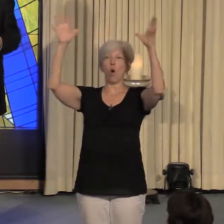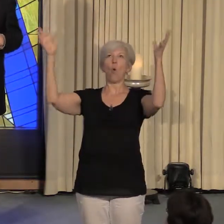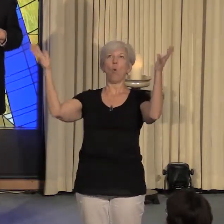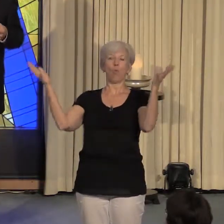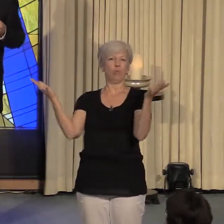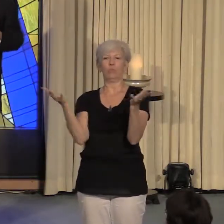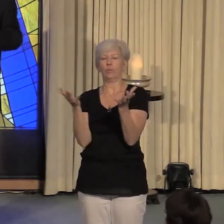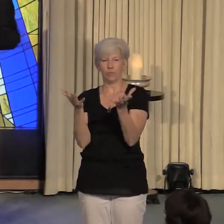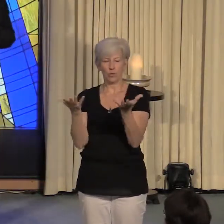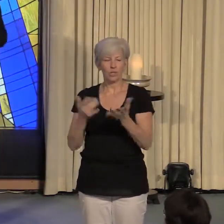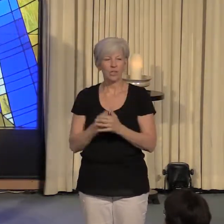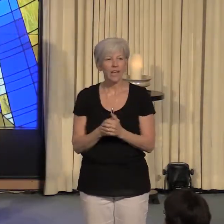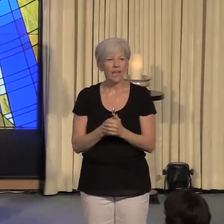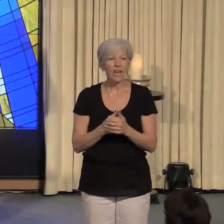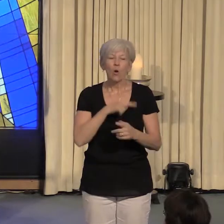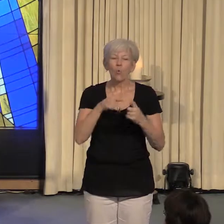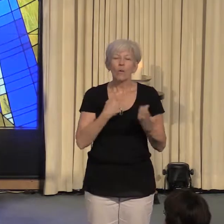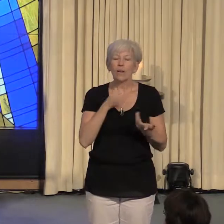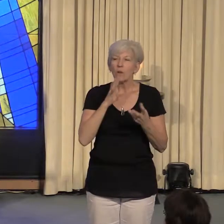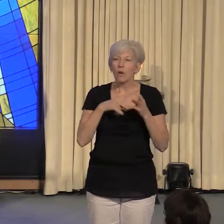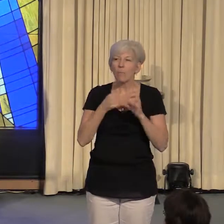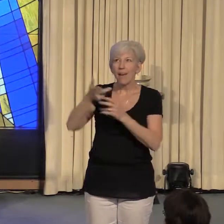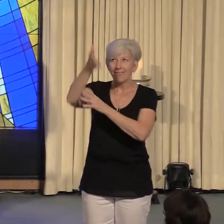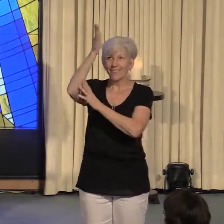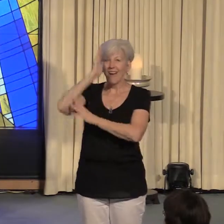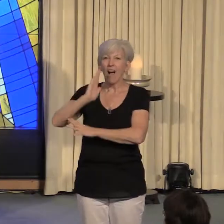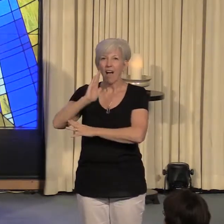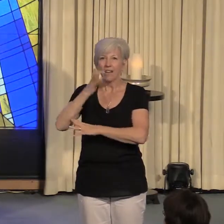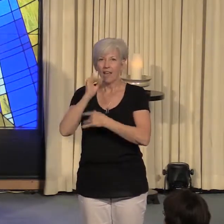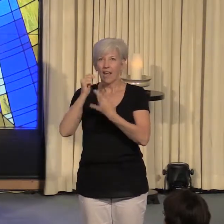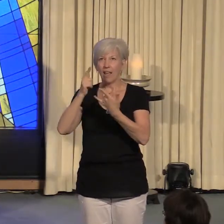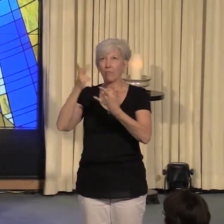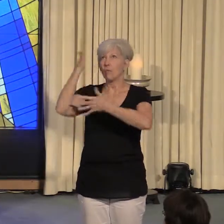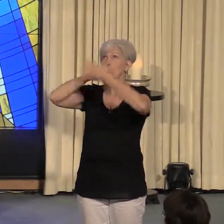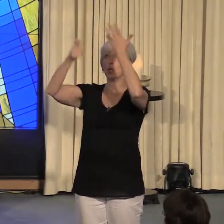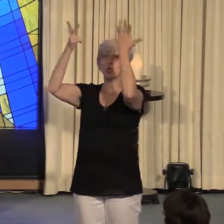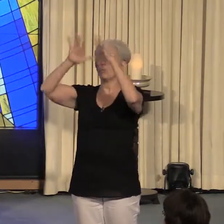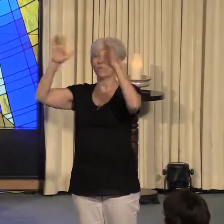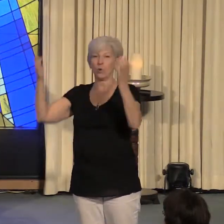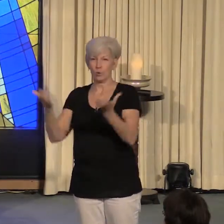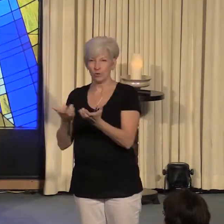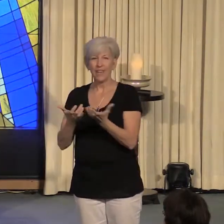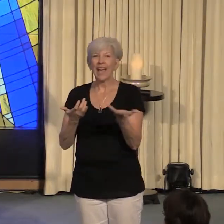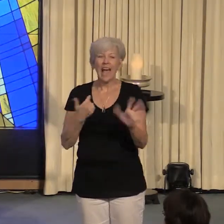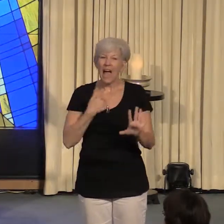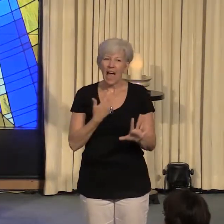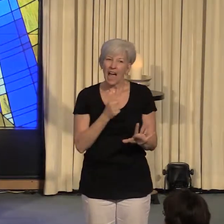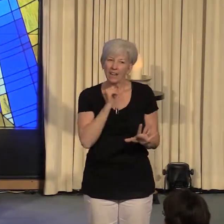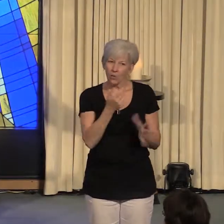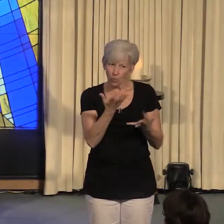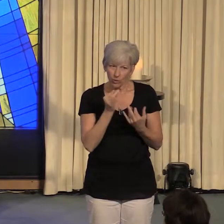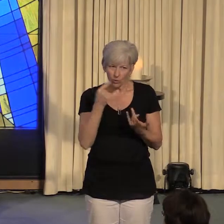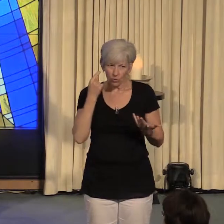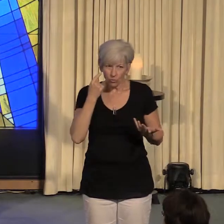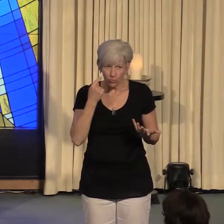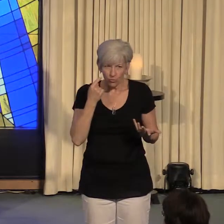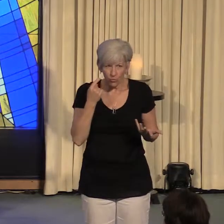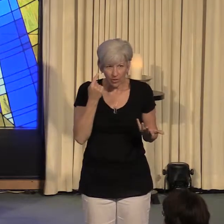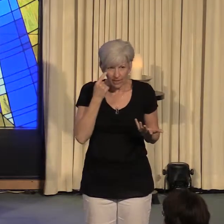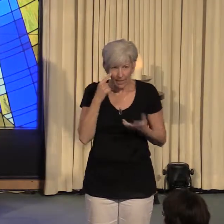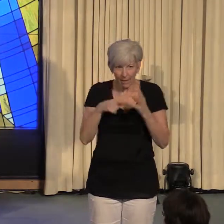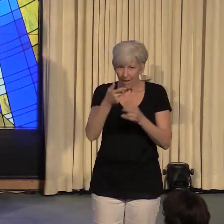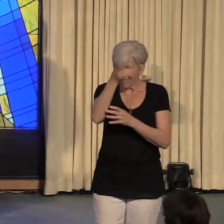and the universe, I don't want you to hear me saying them as being separate. This is me personally, okay? I